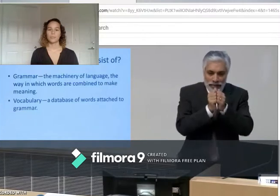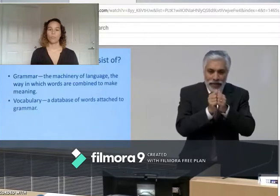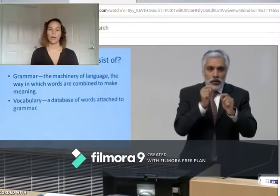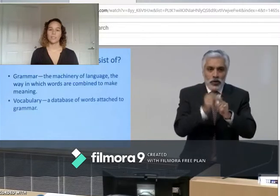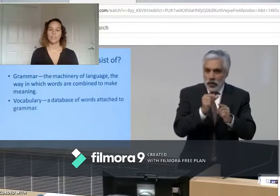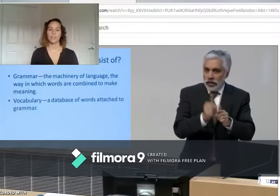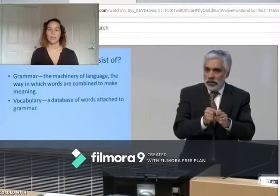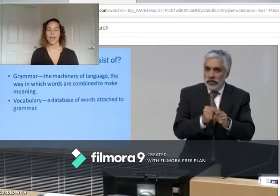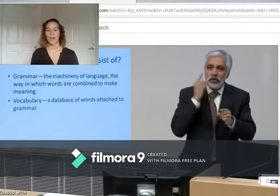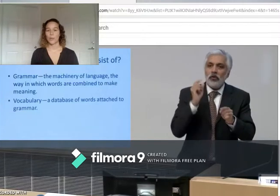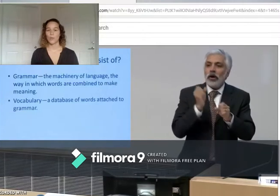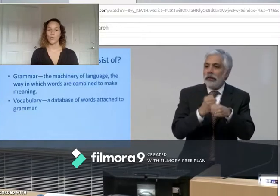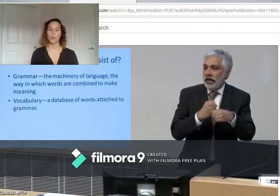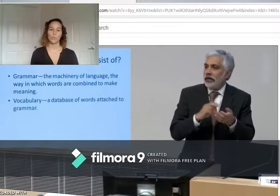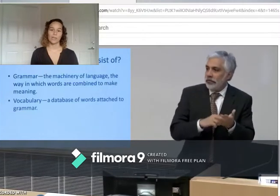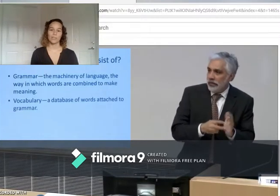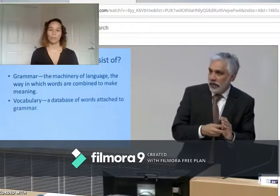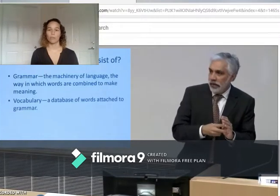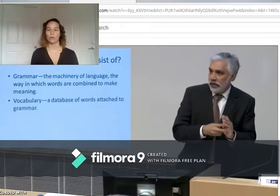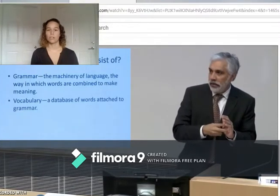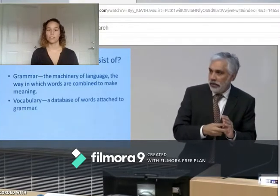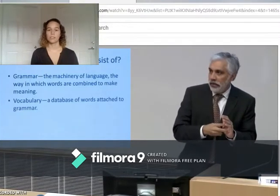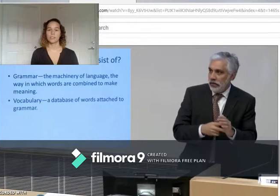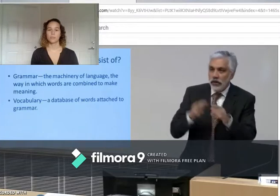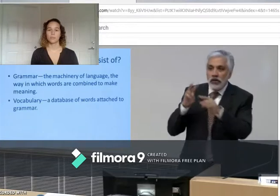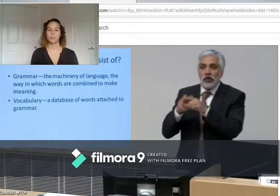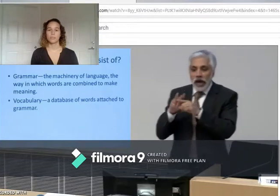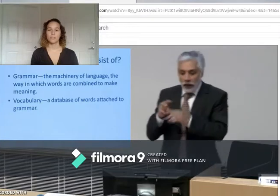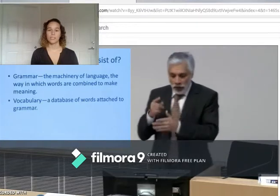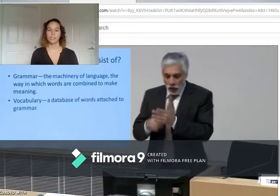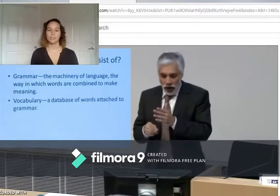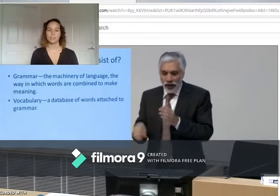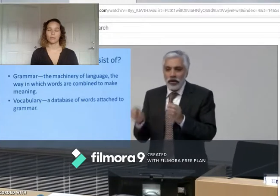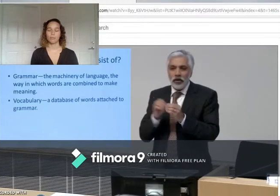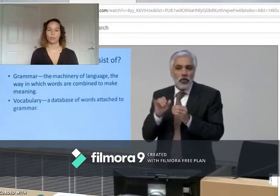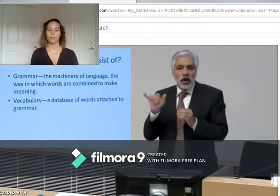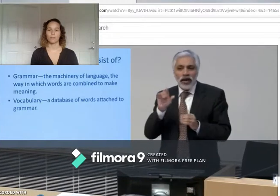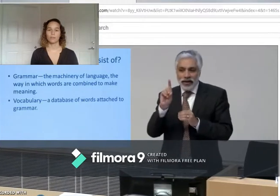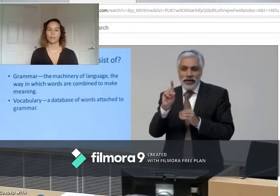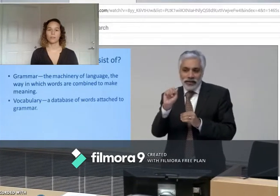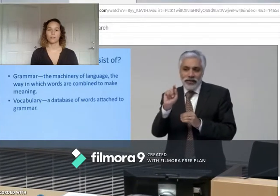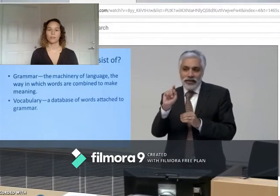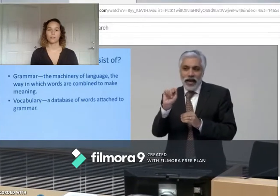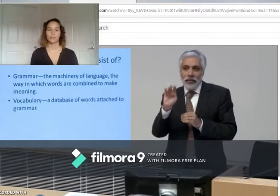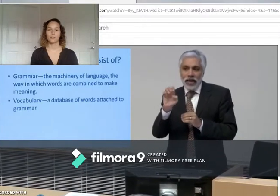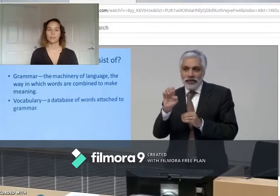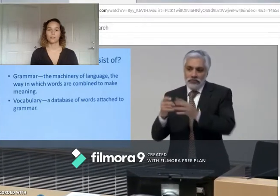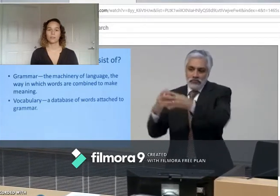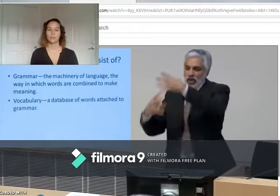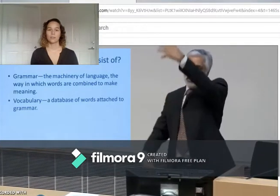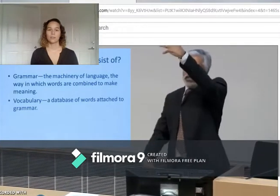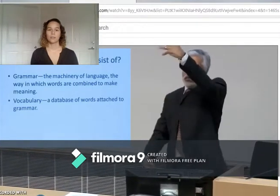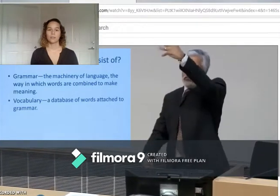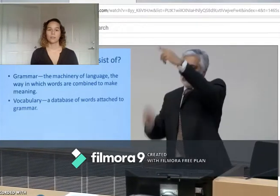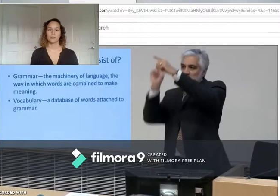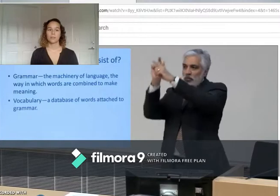Grammar means what, how, with what words, which meanings go with what.